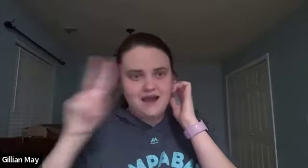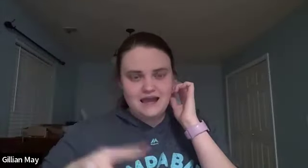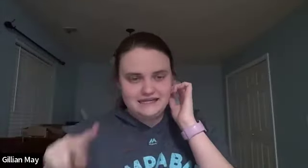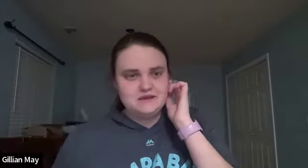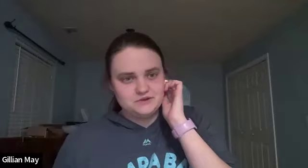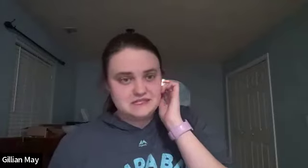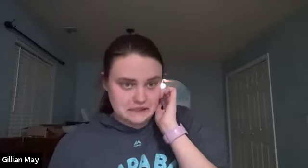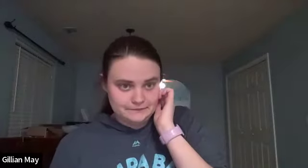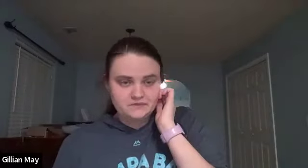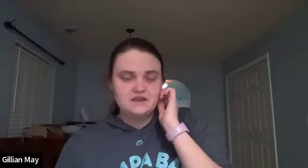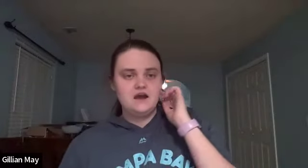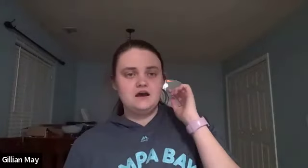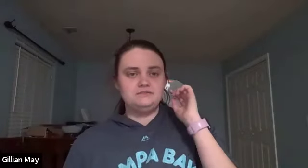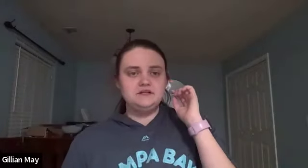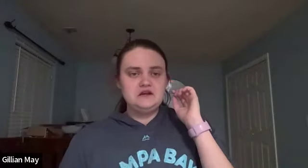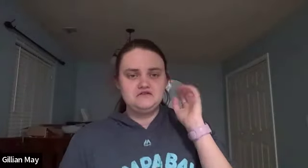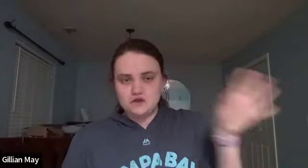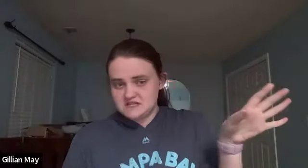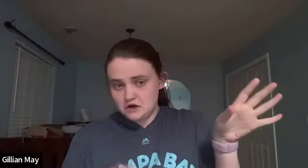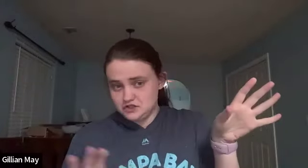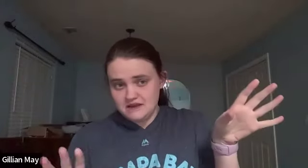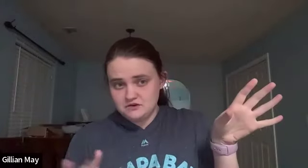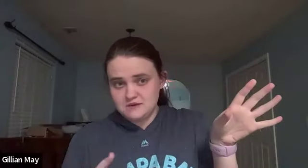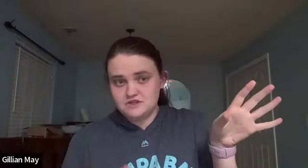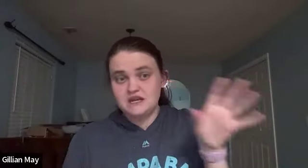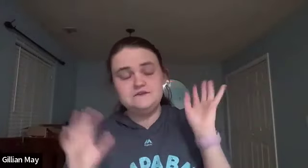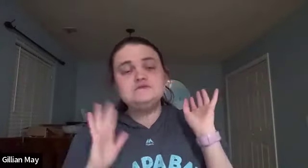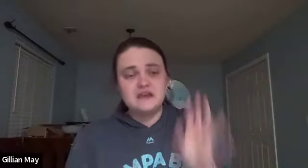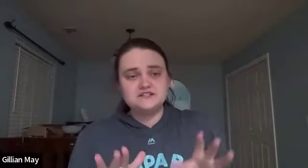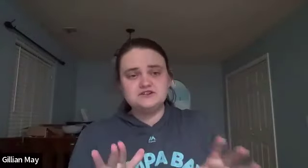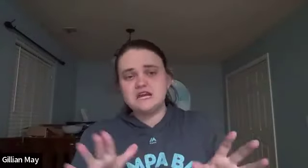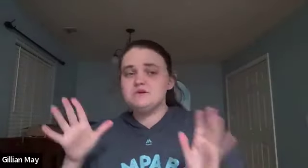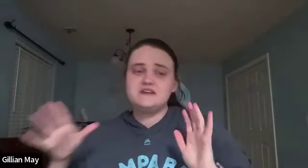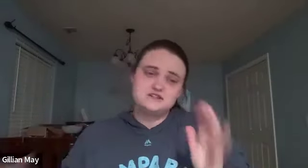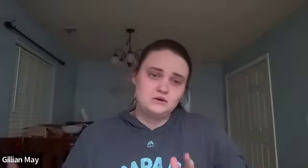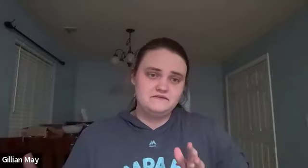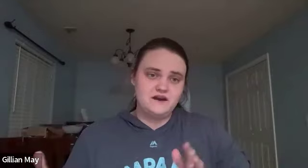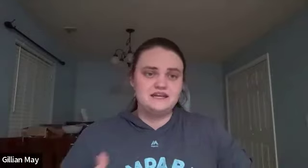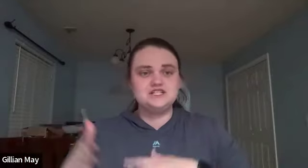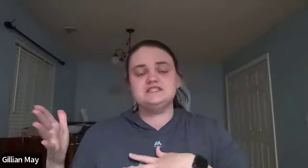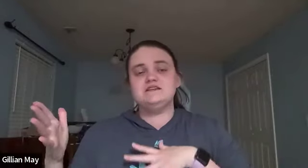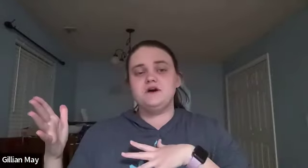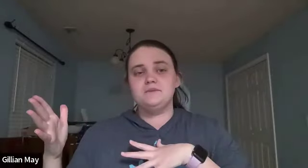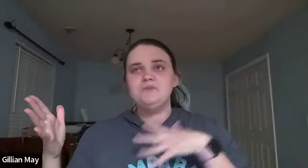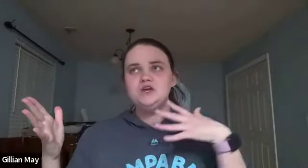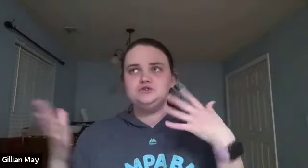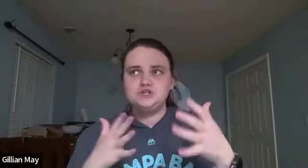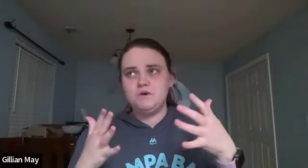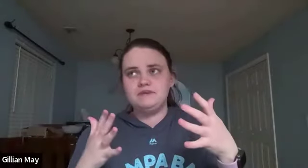I need to be able to see them. For those that don't have their cameras on, if you can't do your camera, that's totally fine. It's just if you do want me to